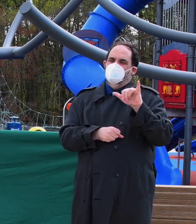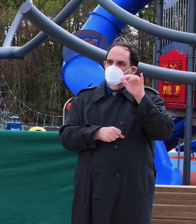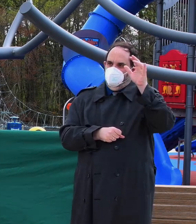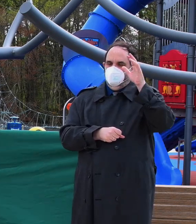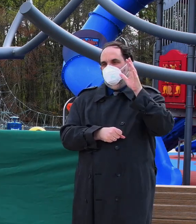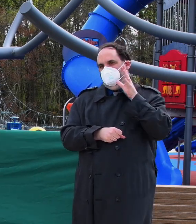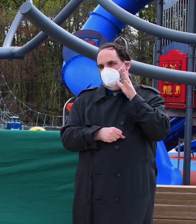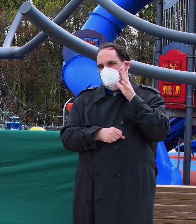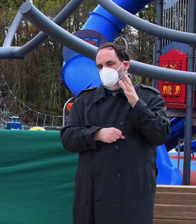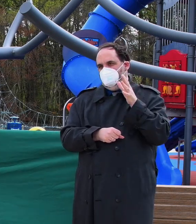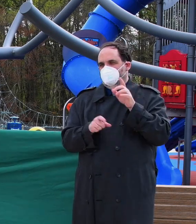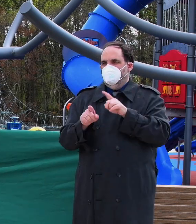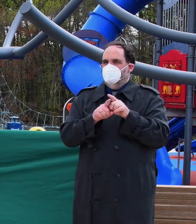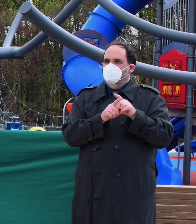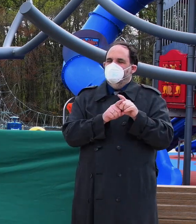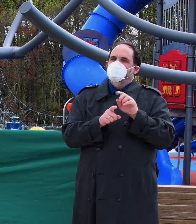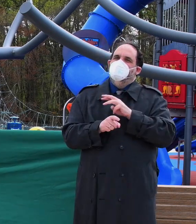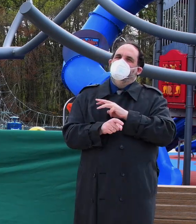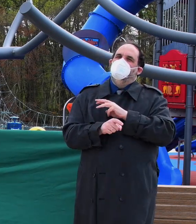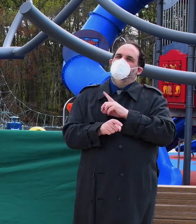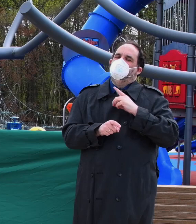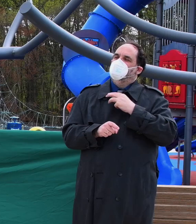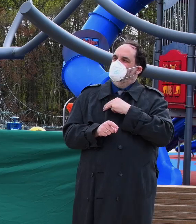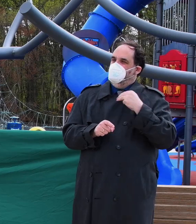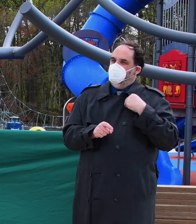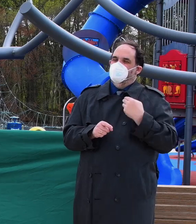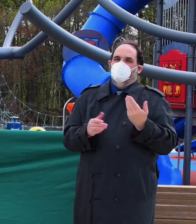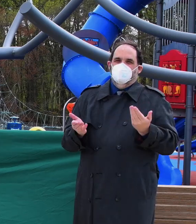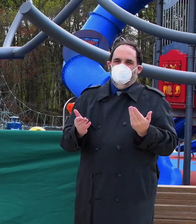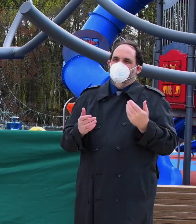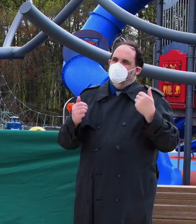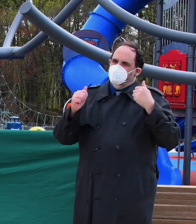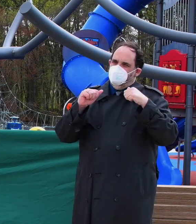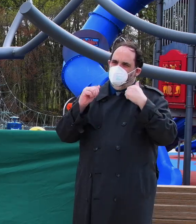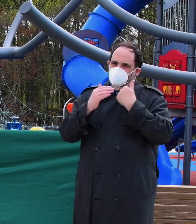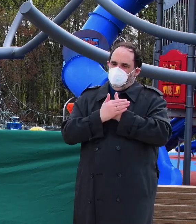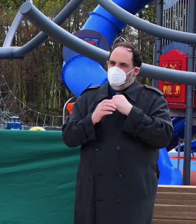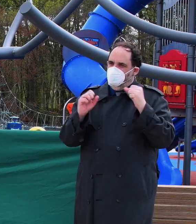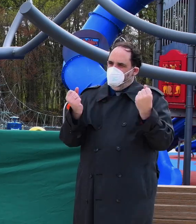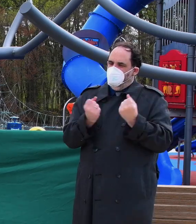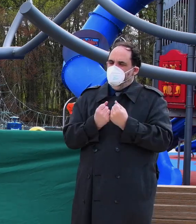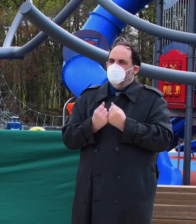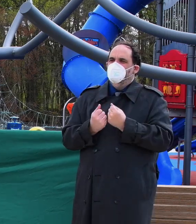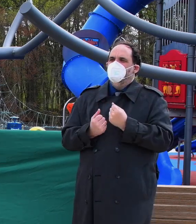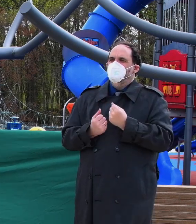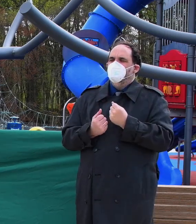parent and also a board member with the Howard County Autism Society,